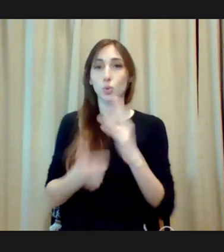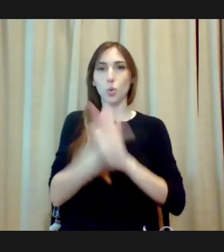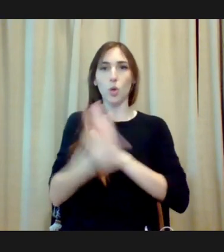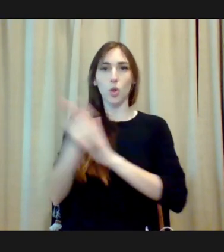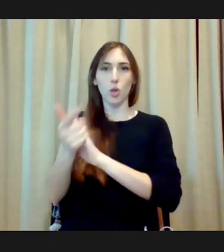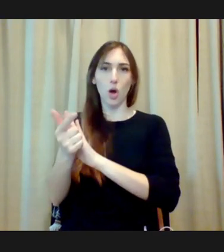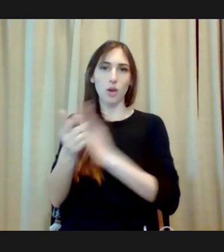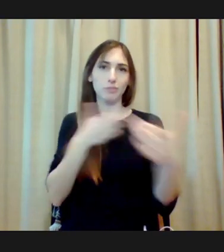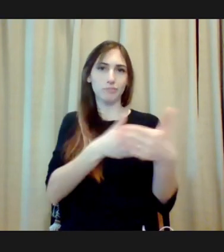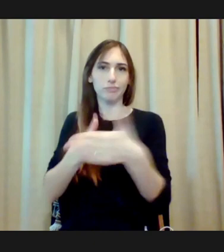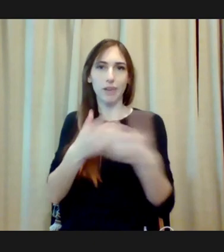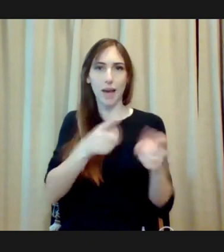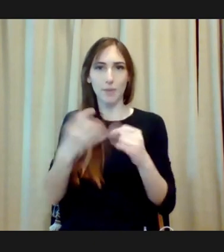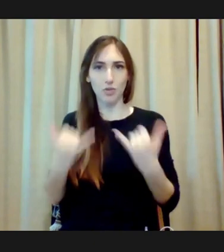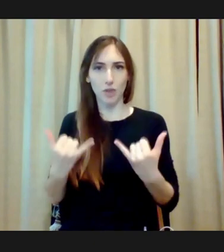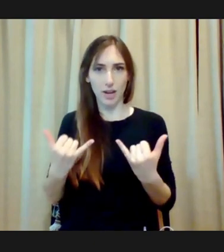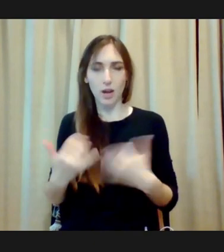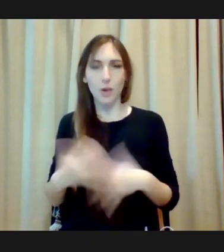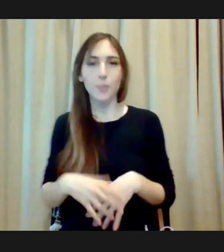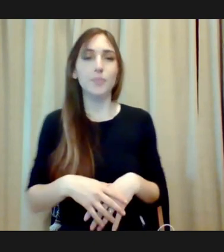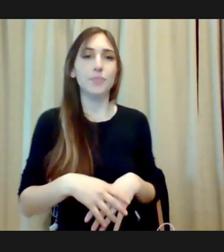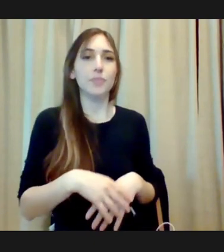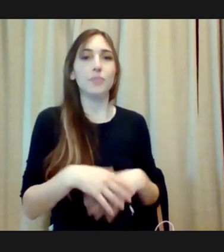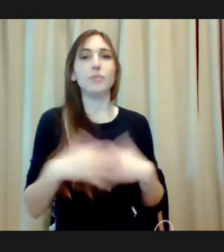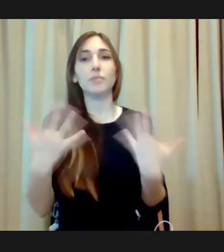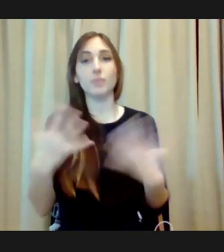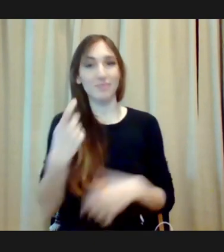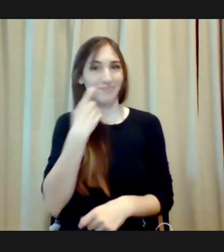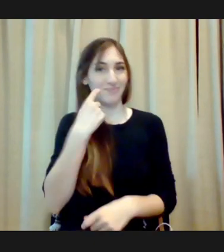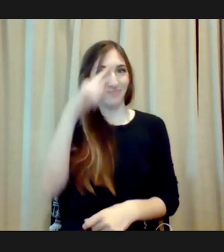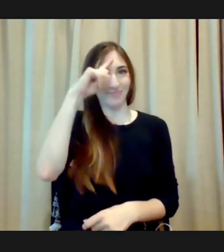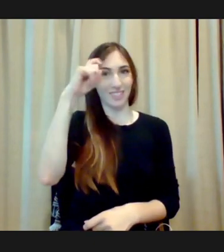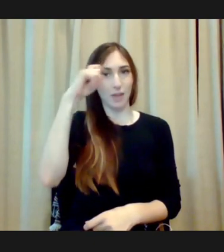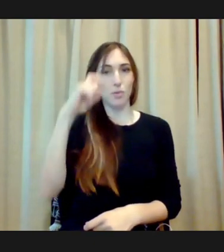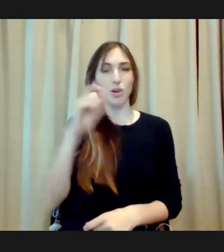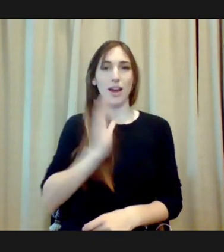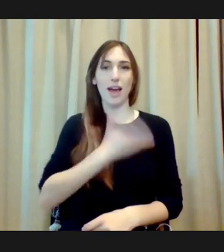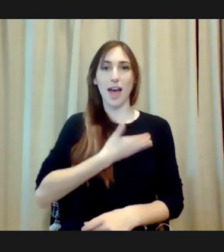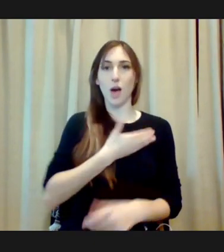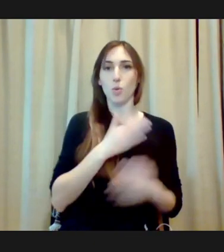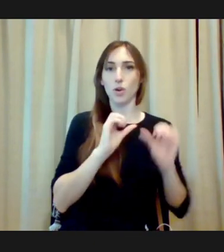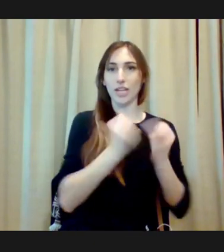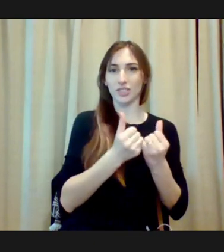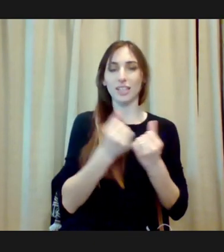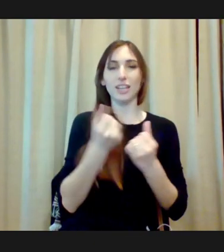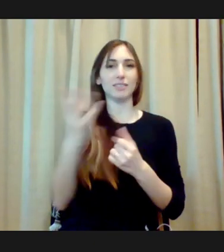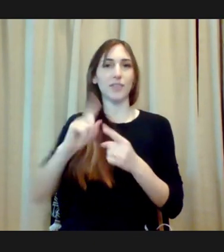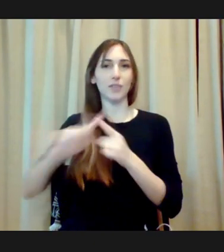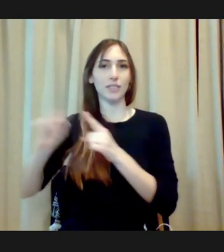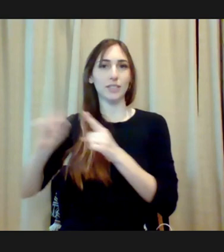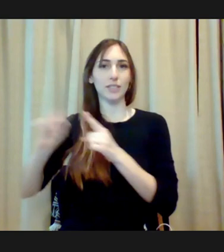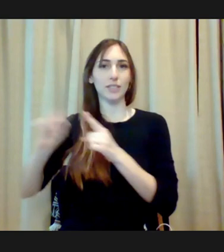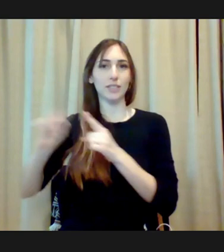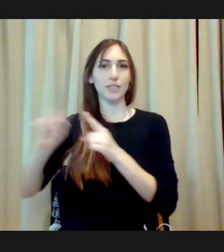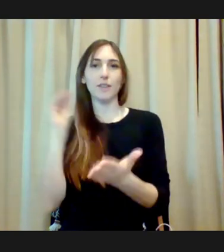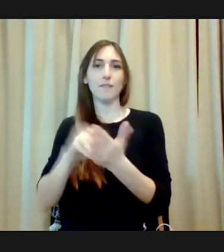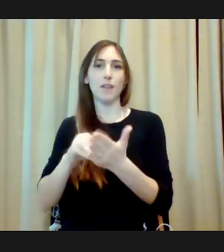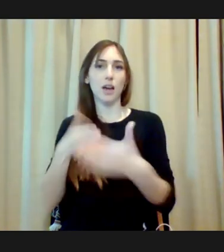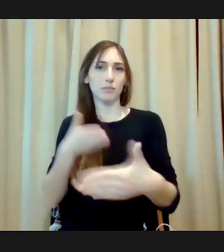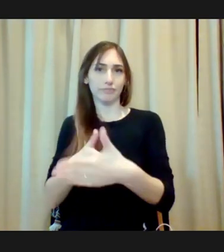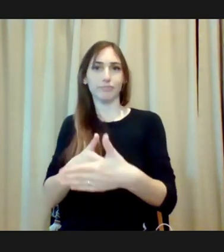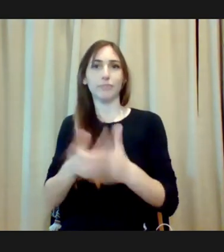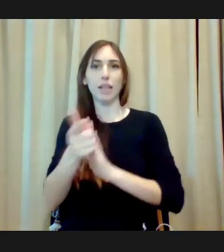this. This summer, the center and several allies filed a legal petition with the U.S. Fish and Wildlife Service demanding